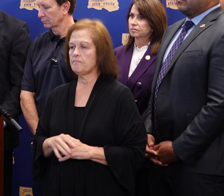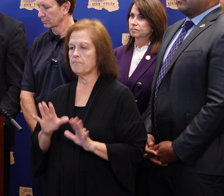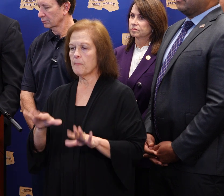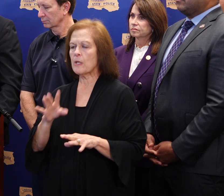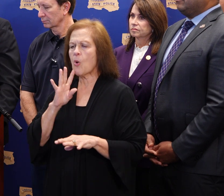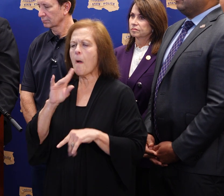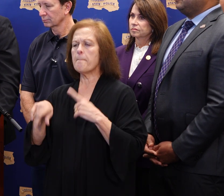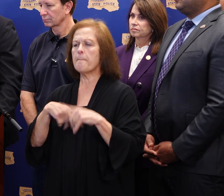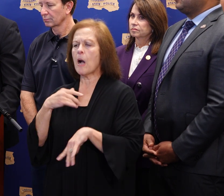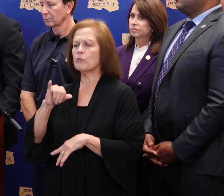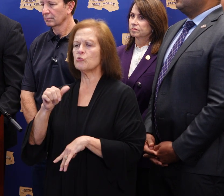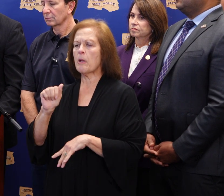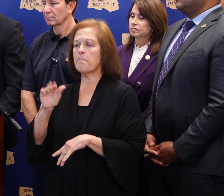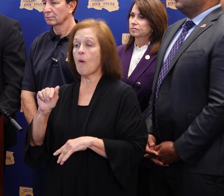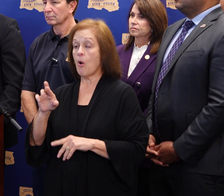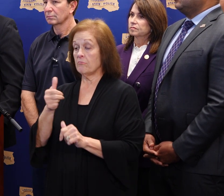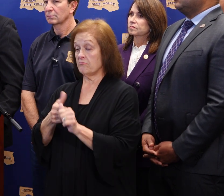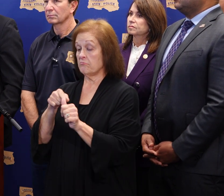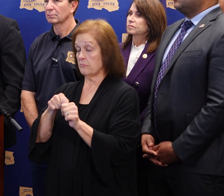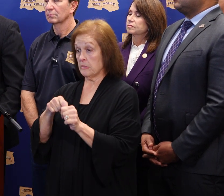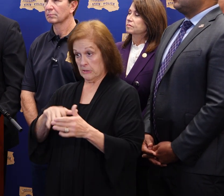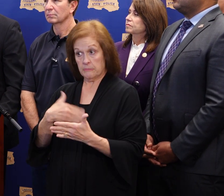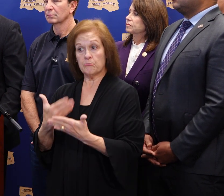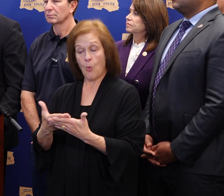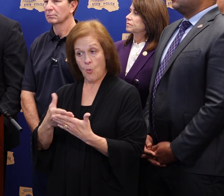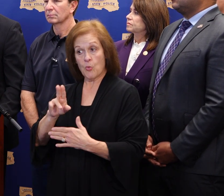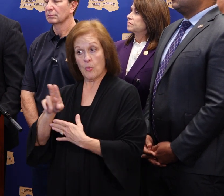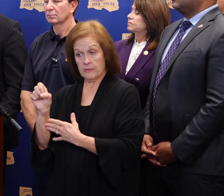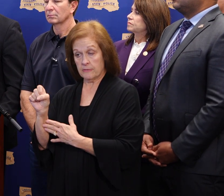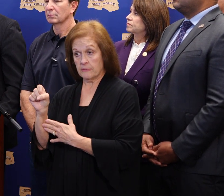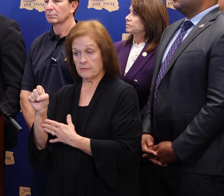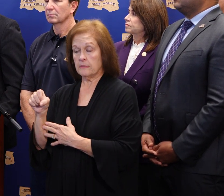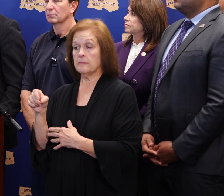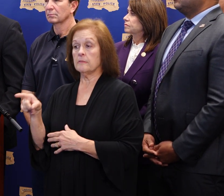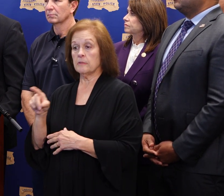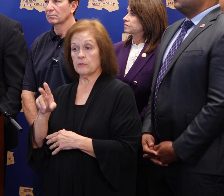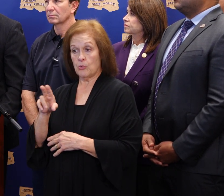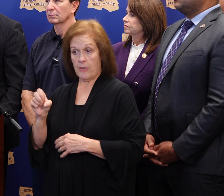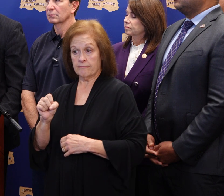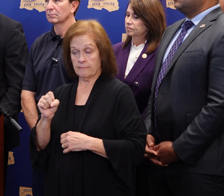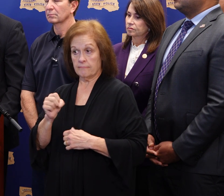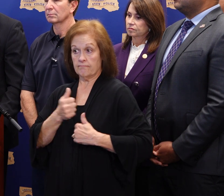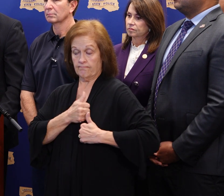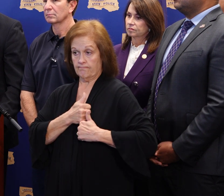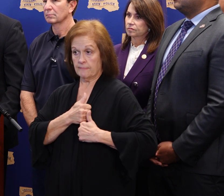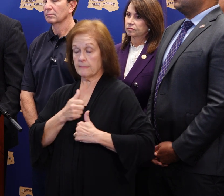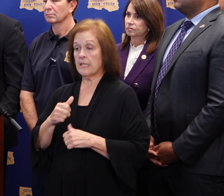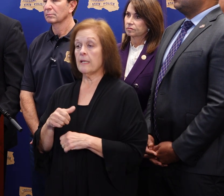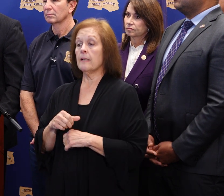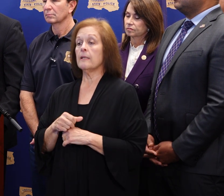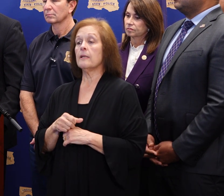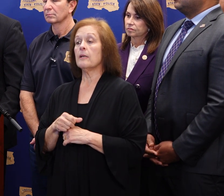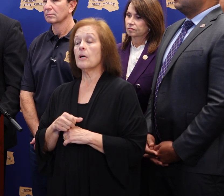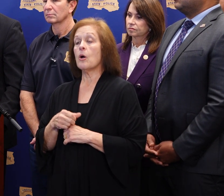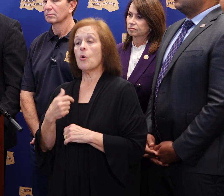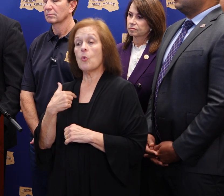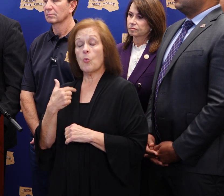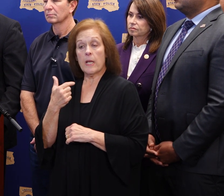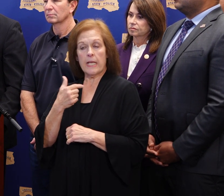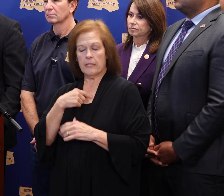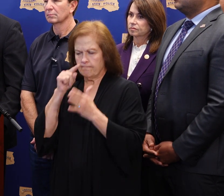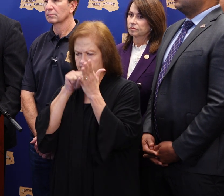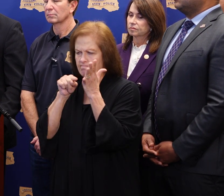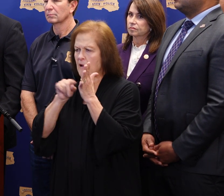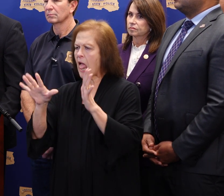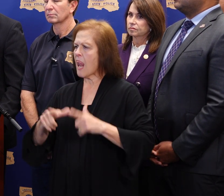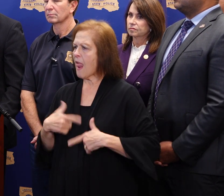Jabbar. Jabbar himself was born in the United States and is a U.S. military veteran. We are looking in everything in his